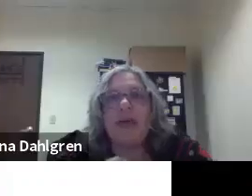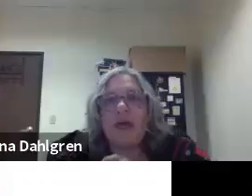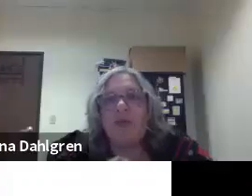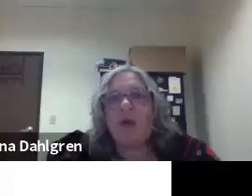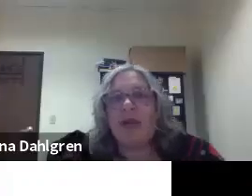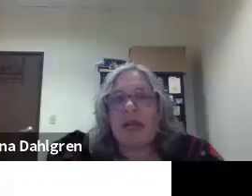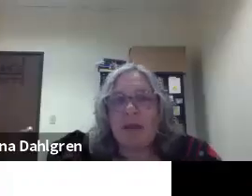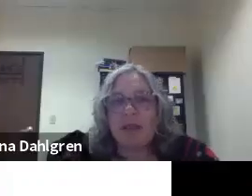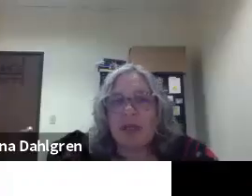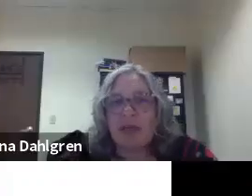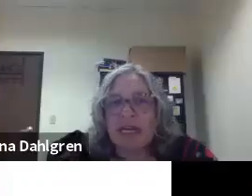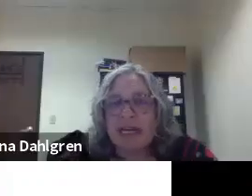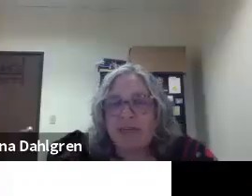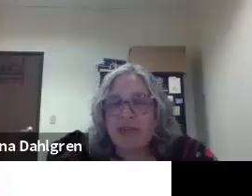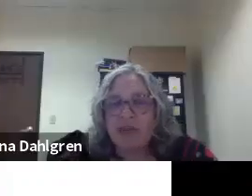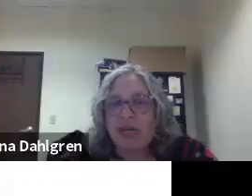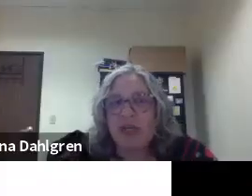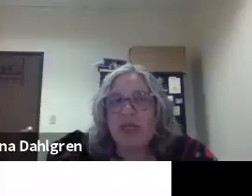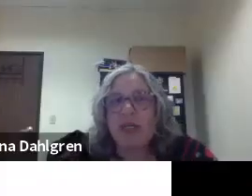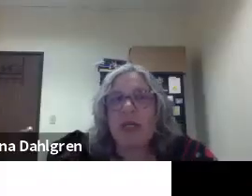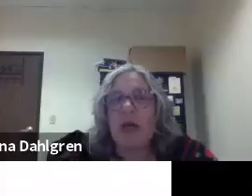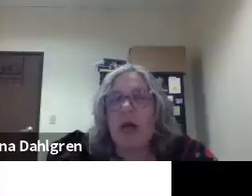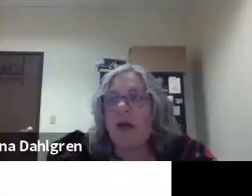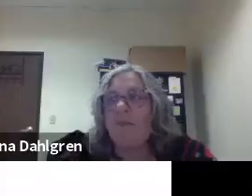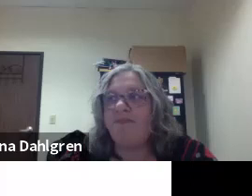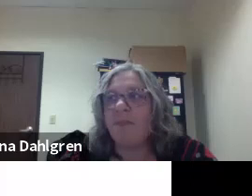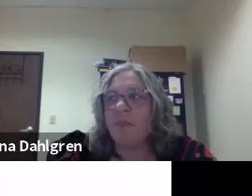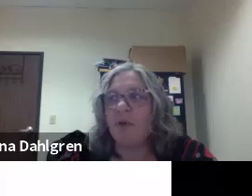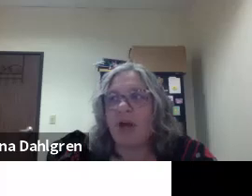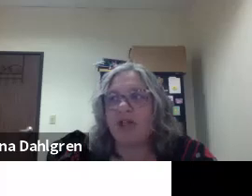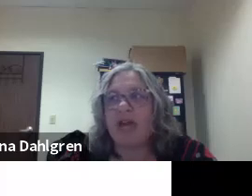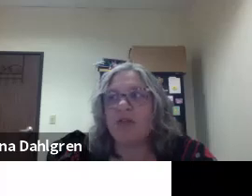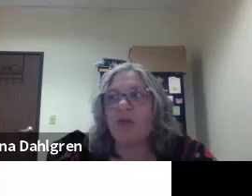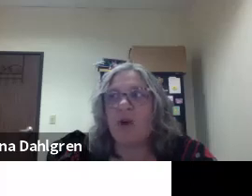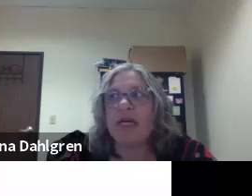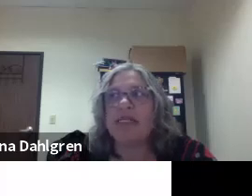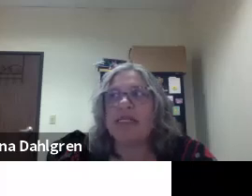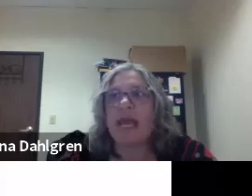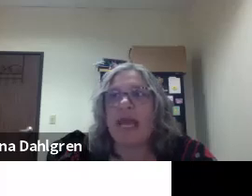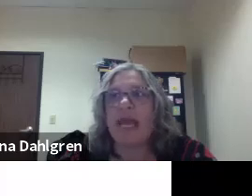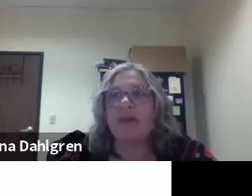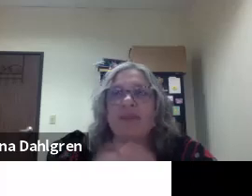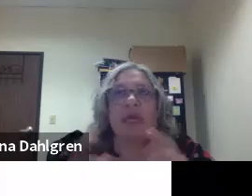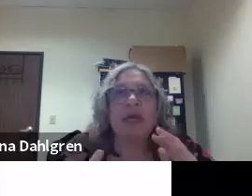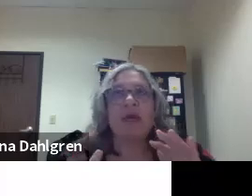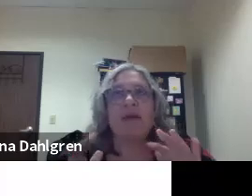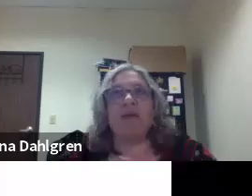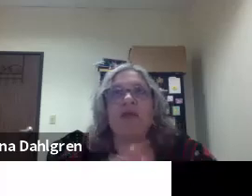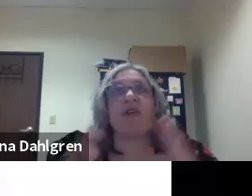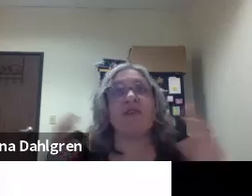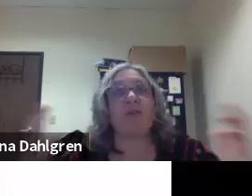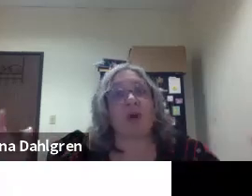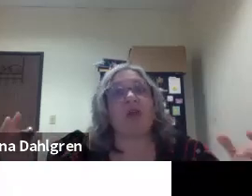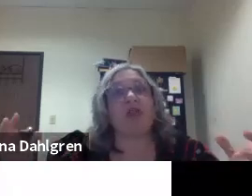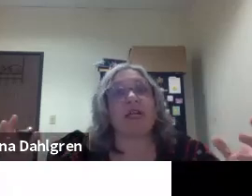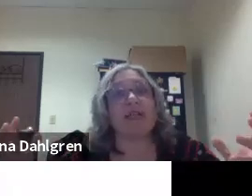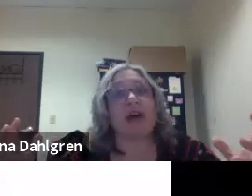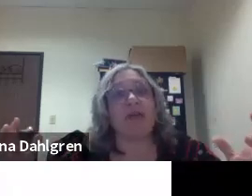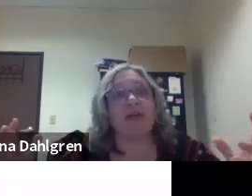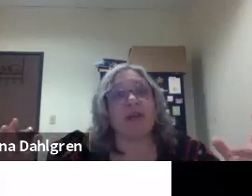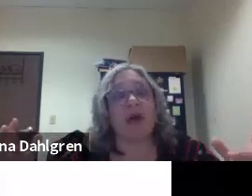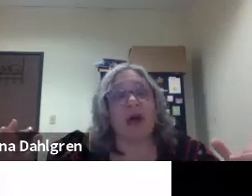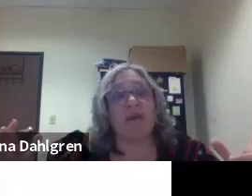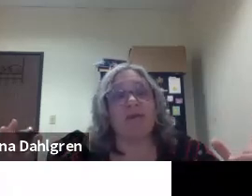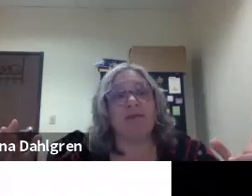So the Promoting Opportunity Demonstration project was a sort of a project